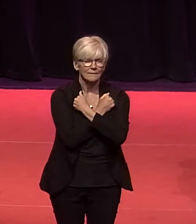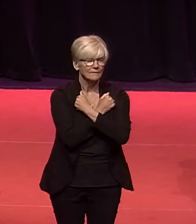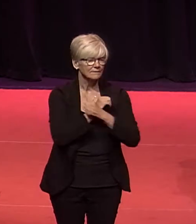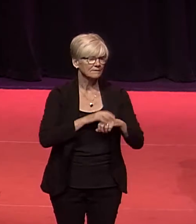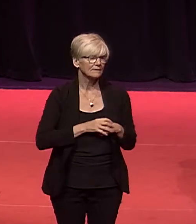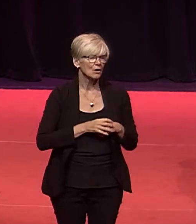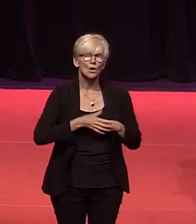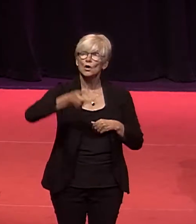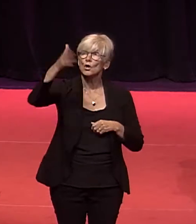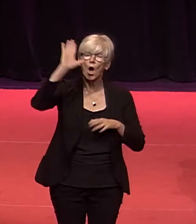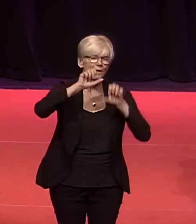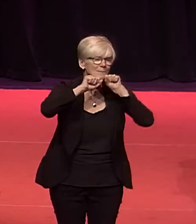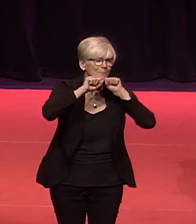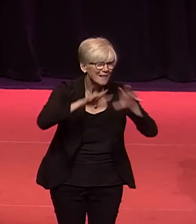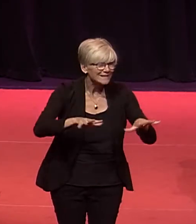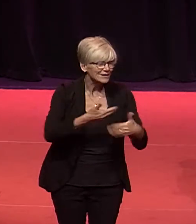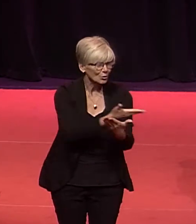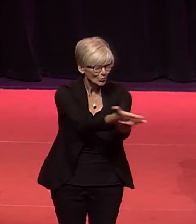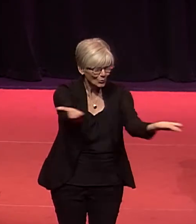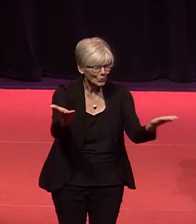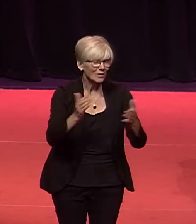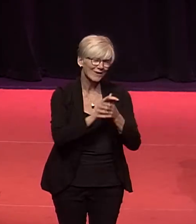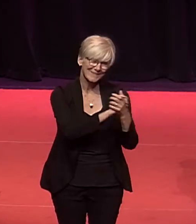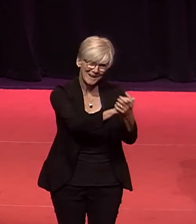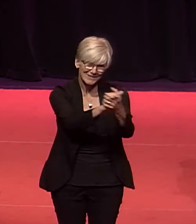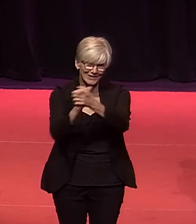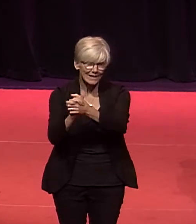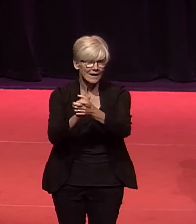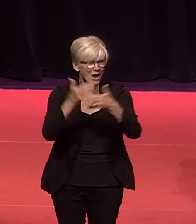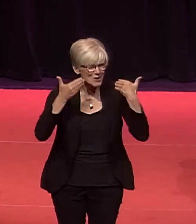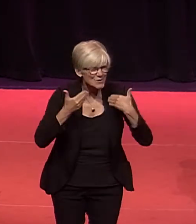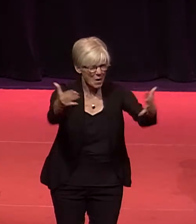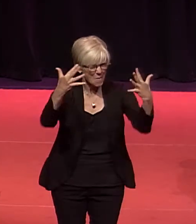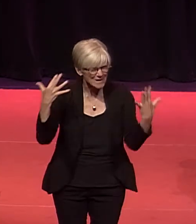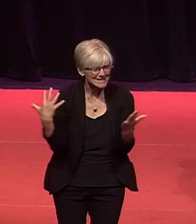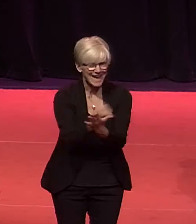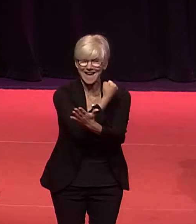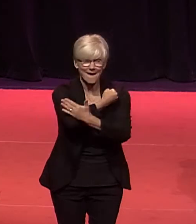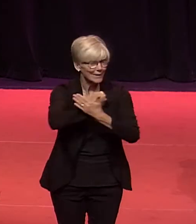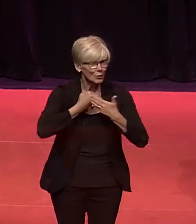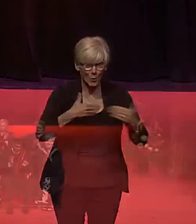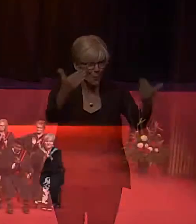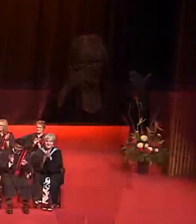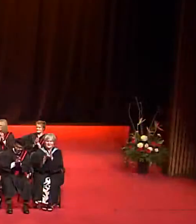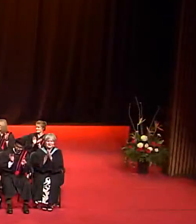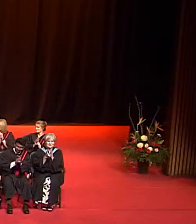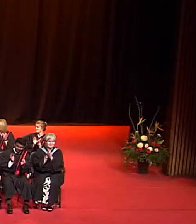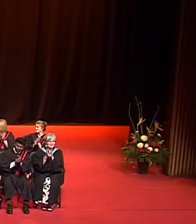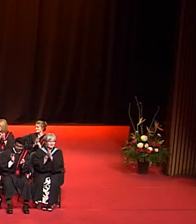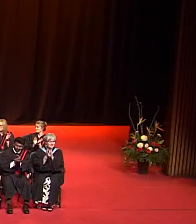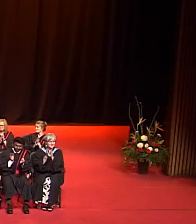you God's greatest blessings. Congratulations. Now go get them, graduating class.